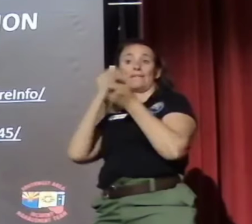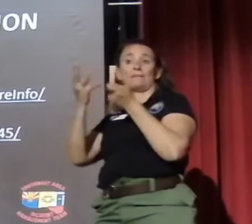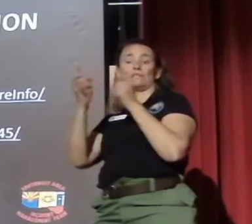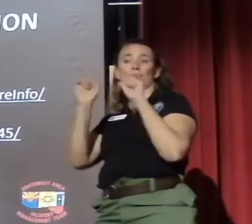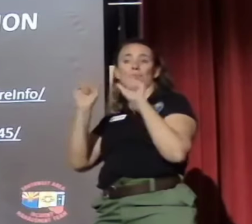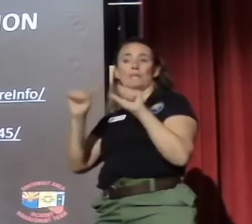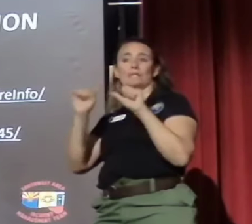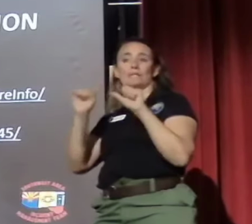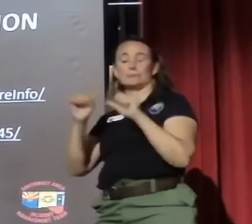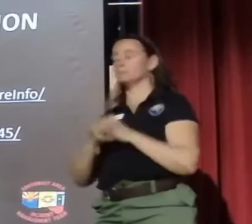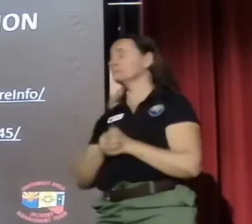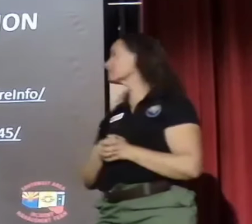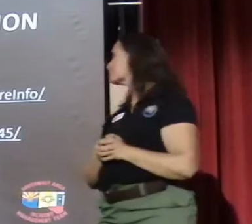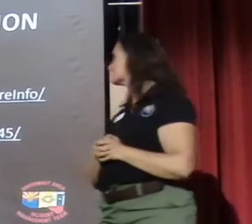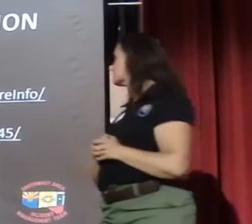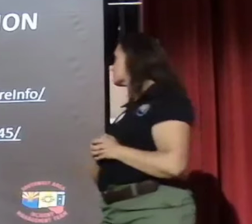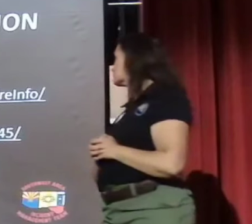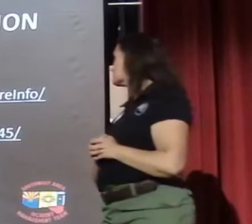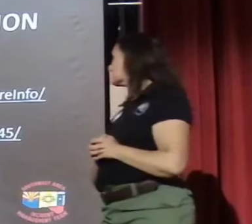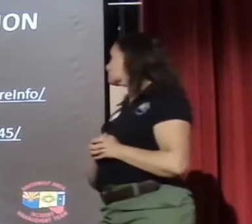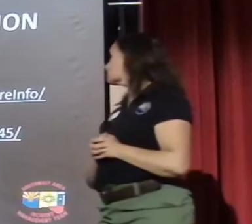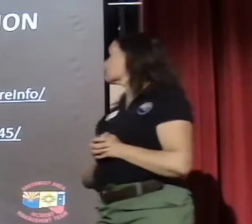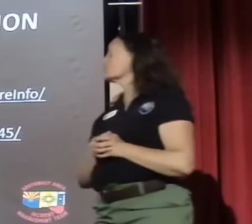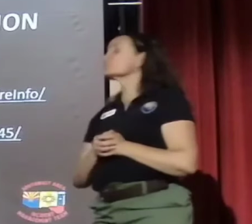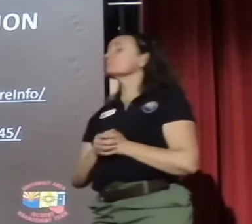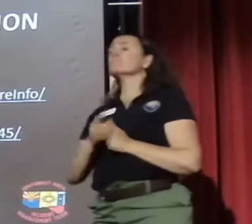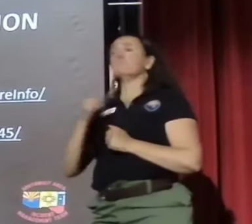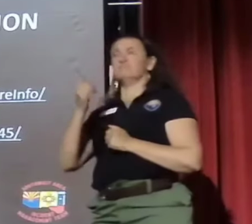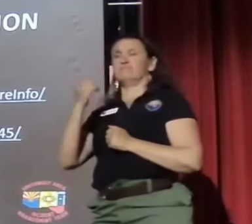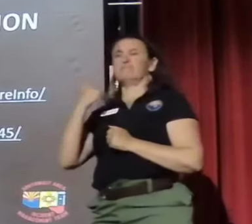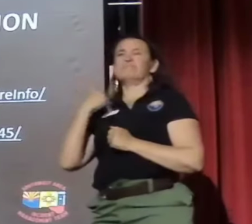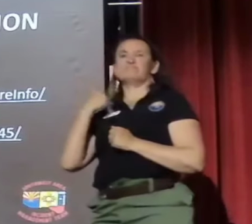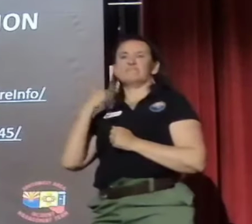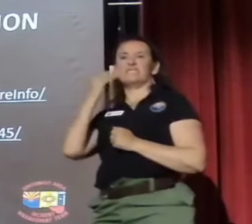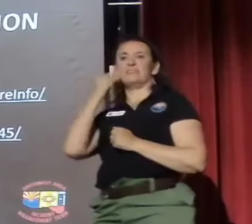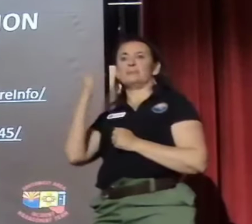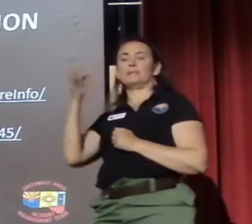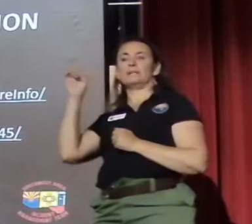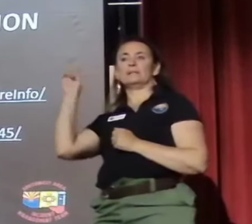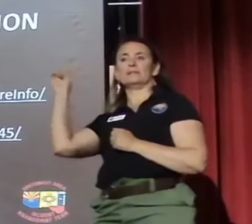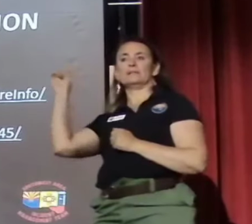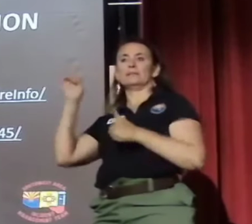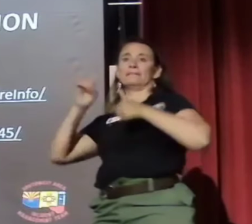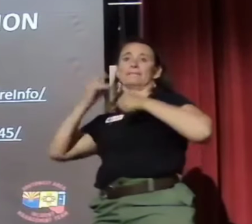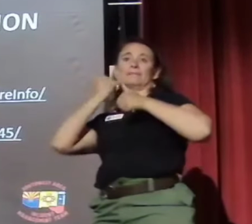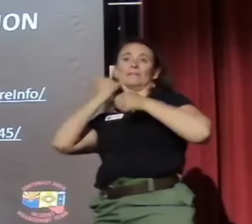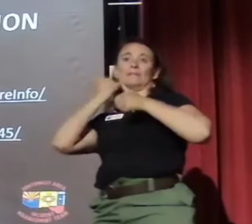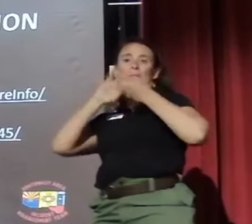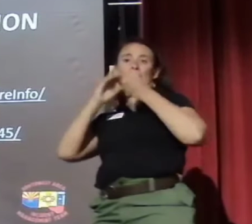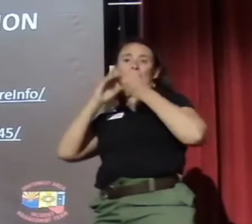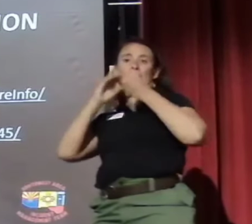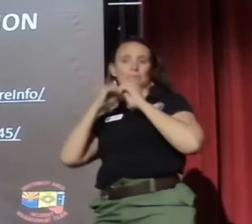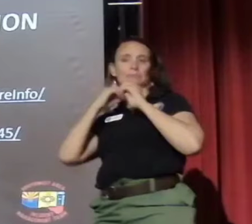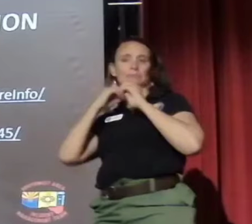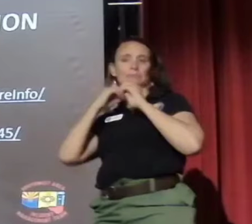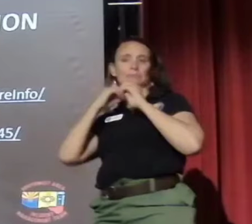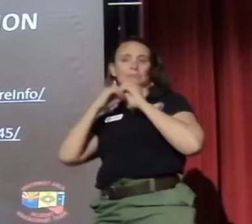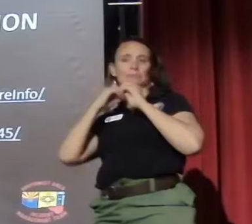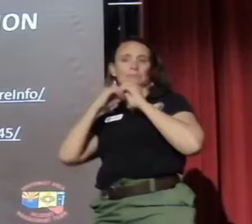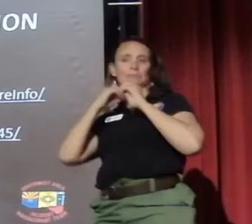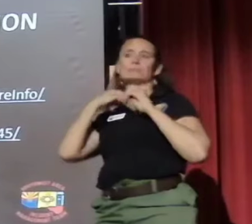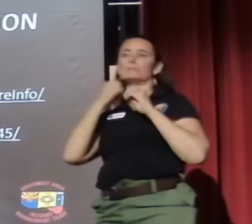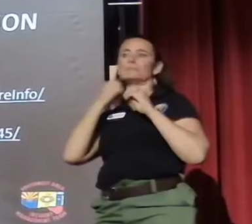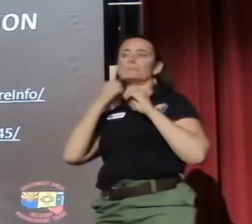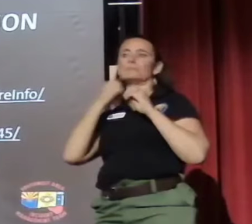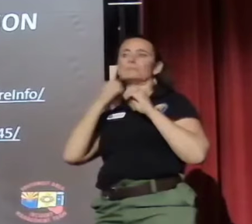So I have a couple of pieces up here on the screen for you. First one is our phone number. Our team of public